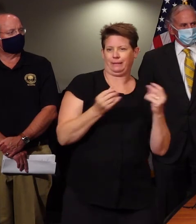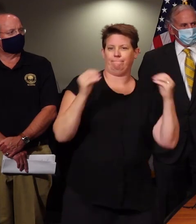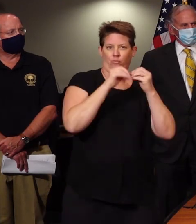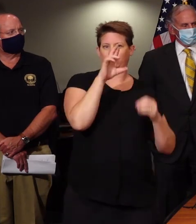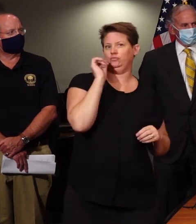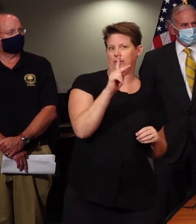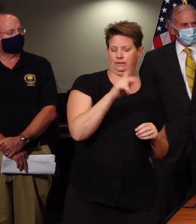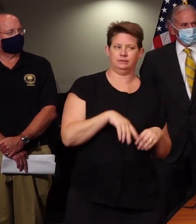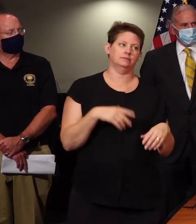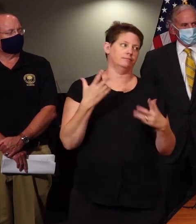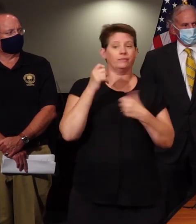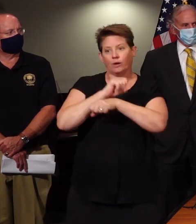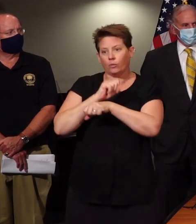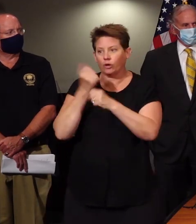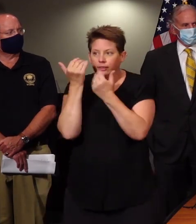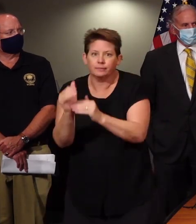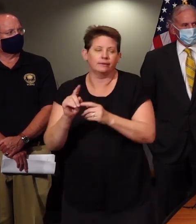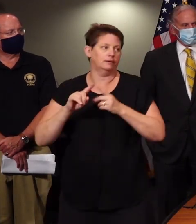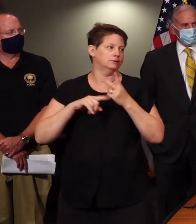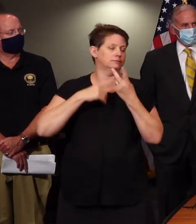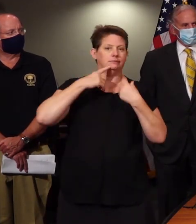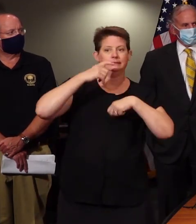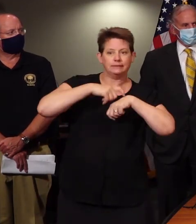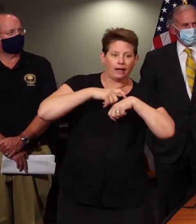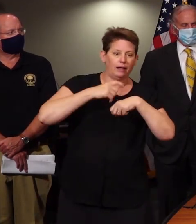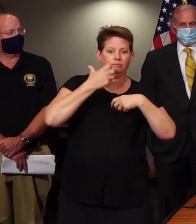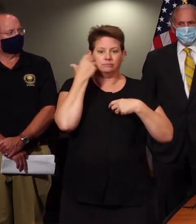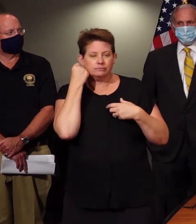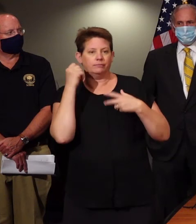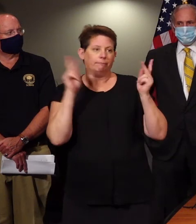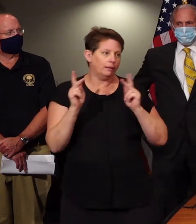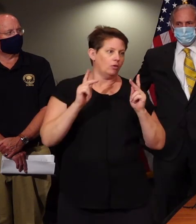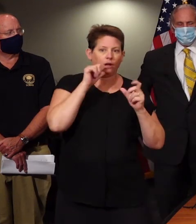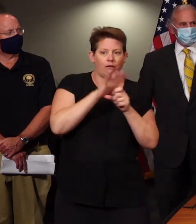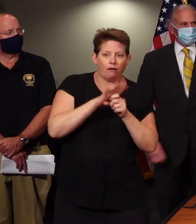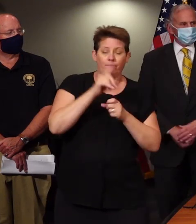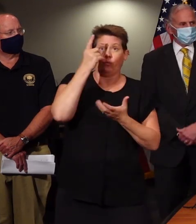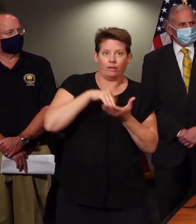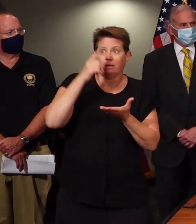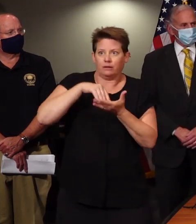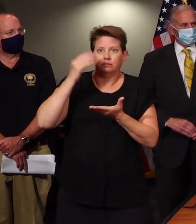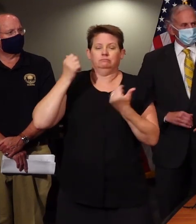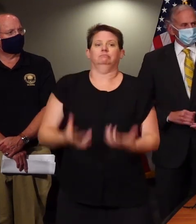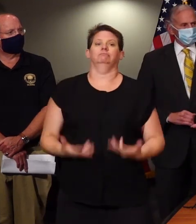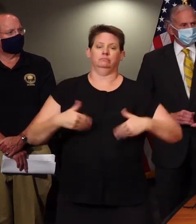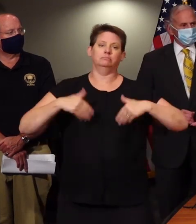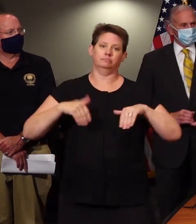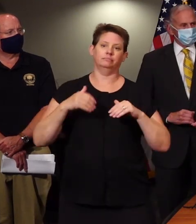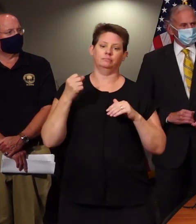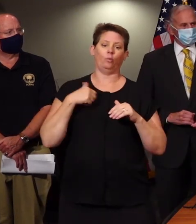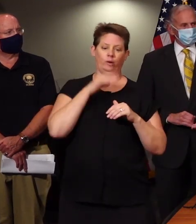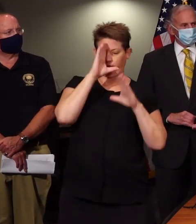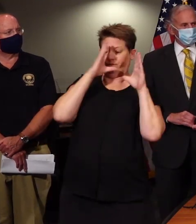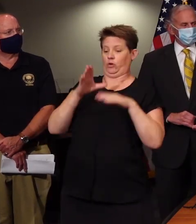with workforce limitations and things like that, and the time involved in the thousands and thousands of cases each day, we will focus on